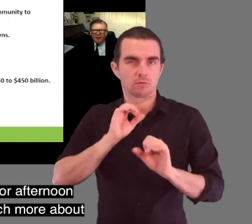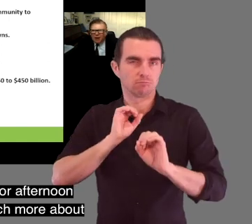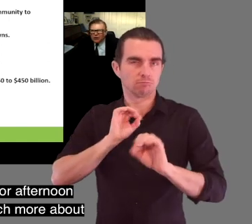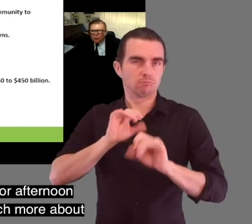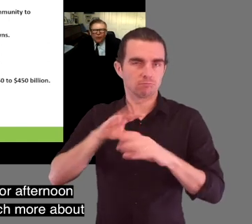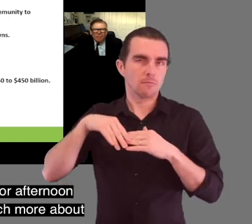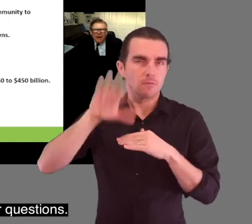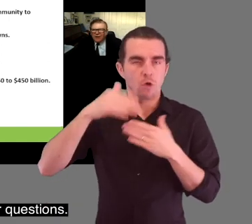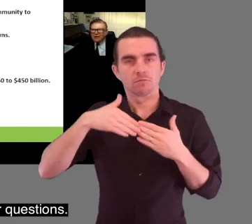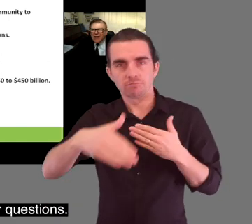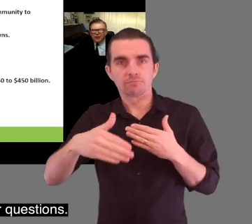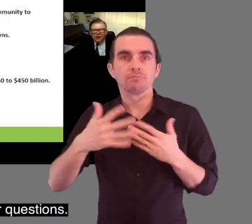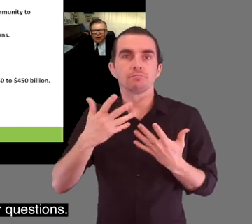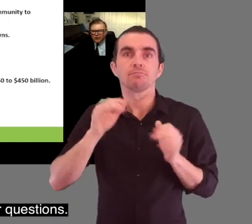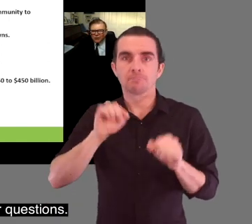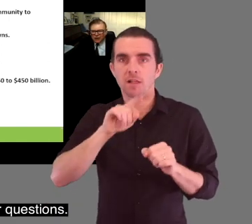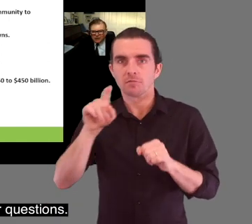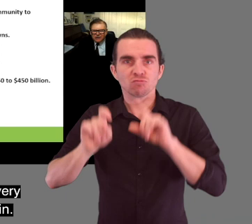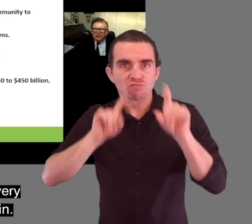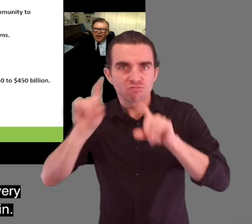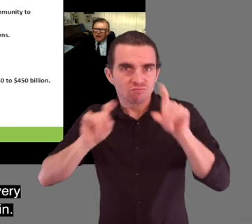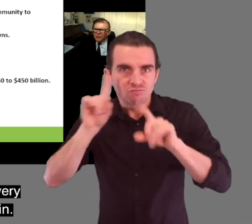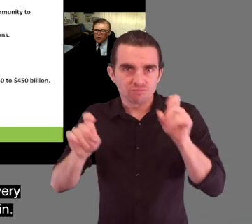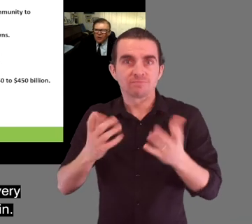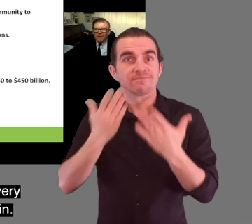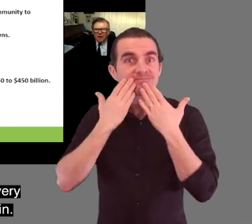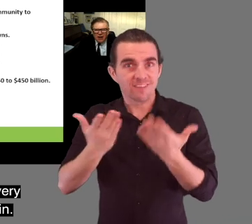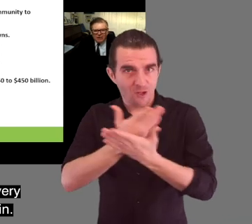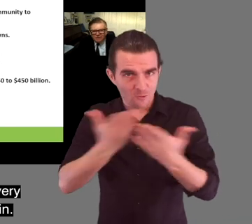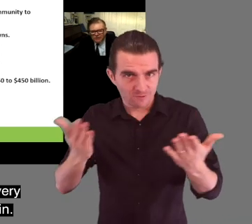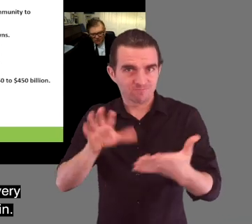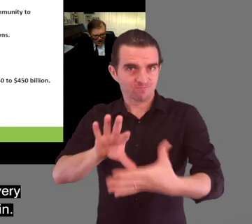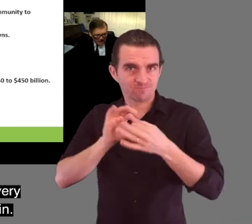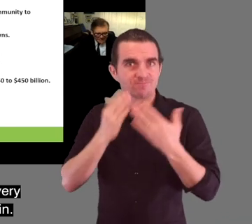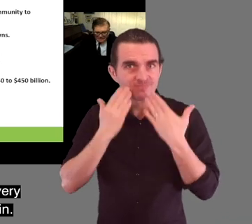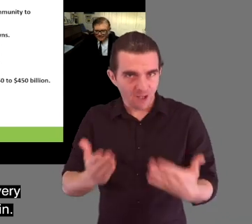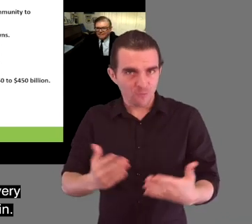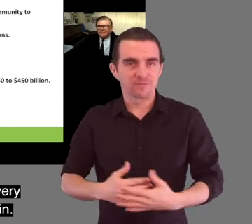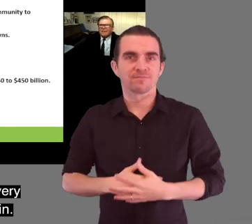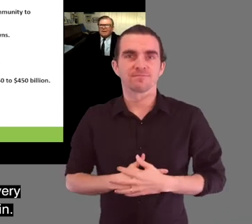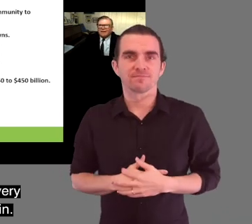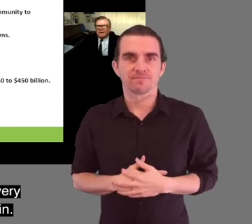we'll hear much more about this and you can ask your questions. So thank you all very much for tuning in.